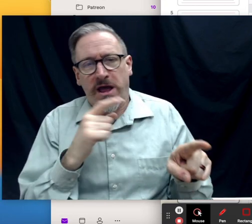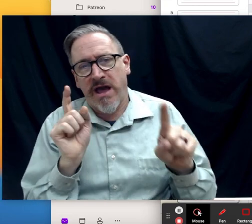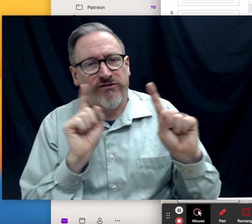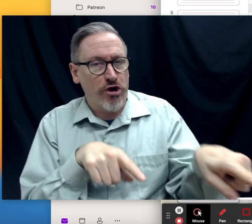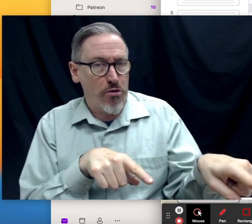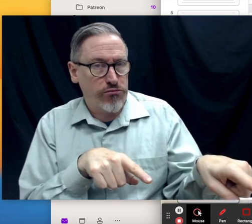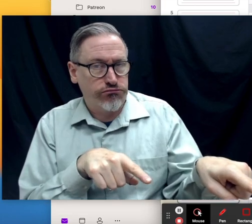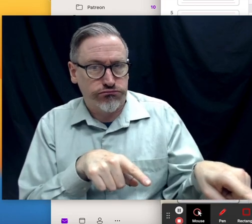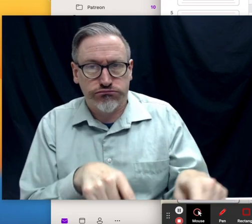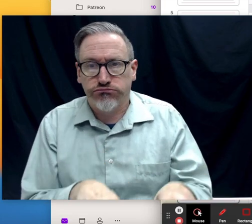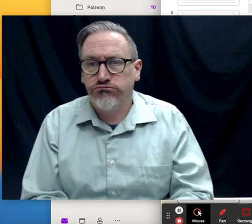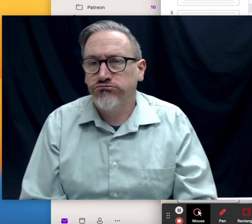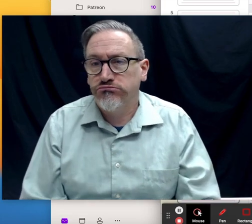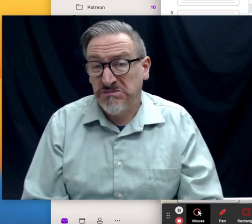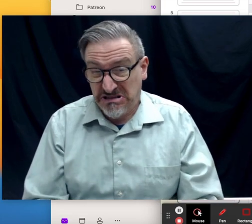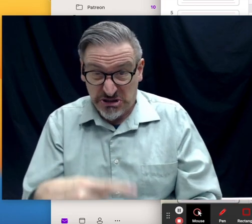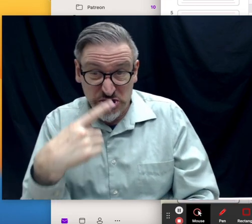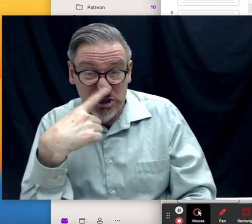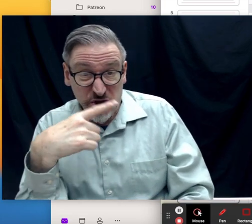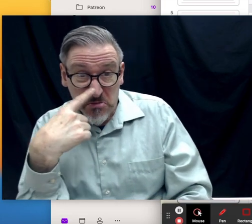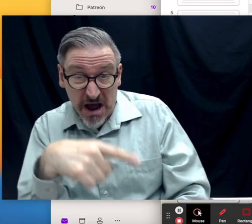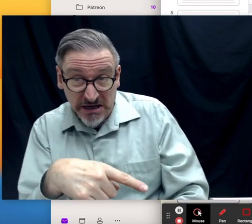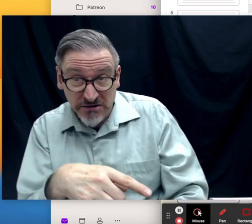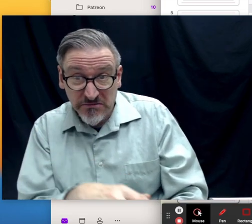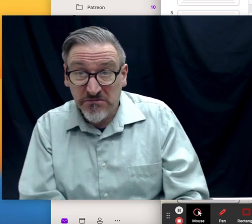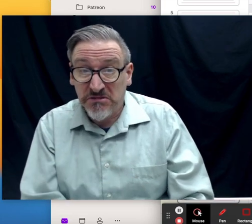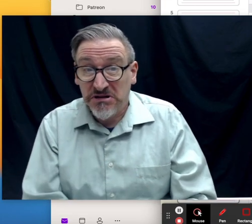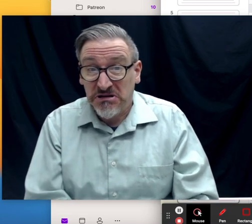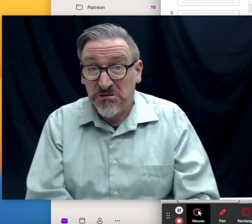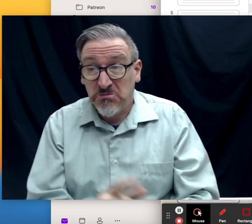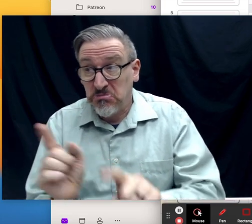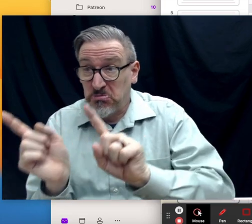Call. I have to go. Do you mind?